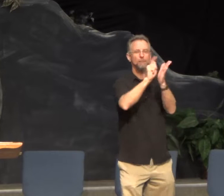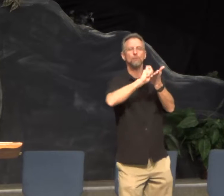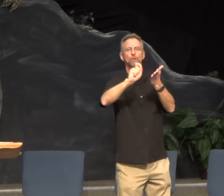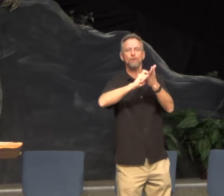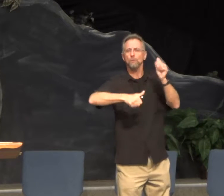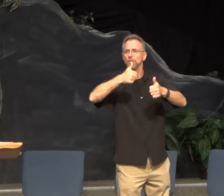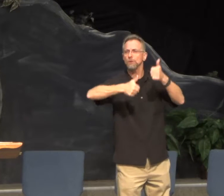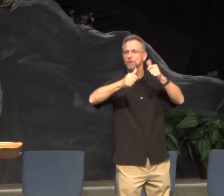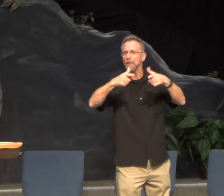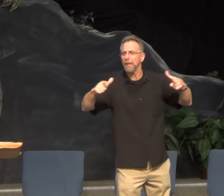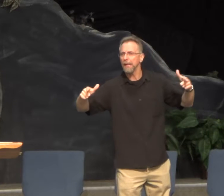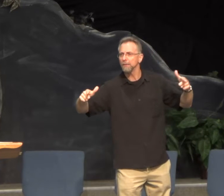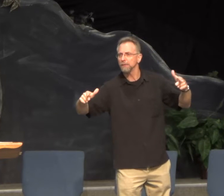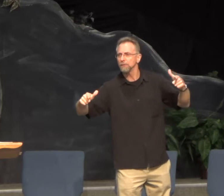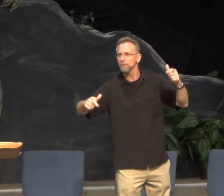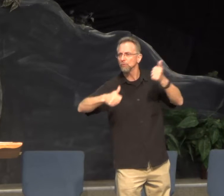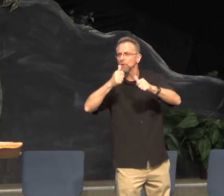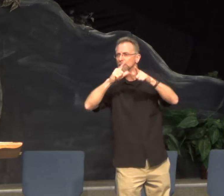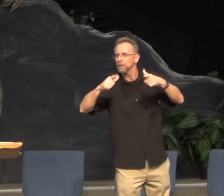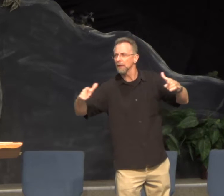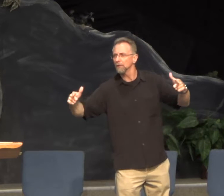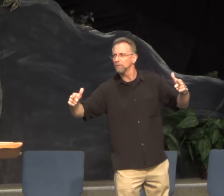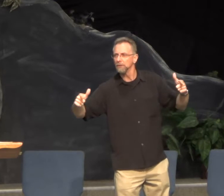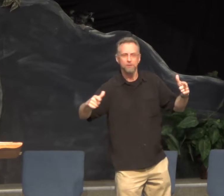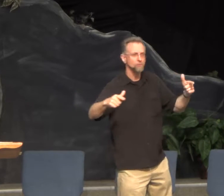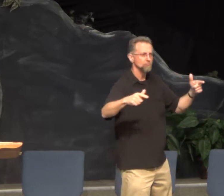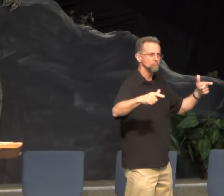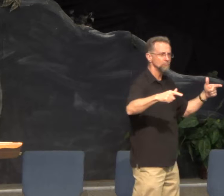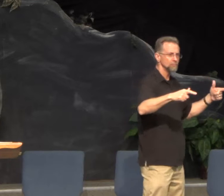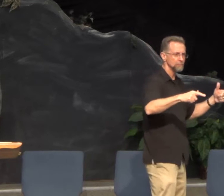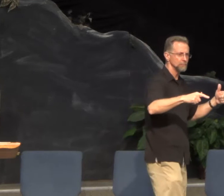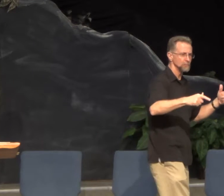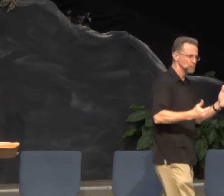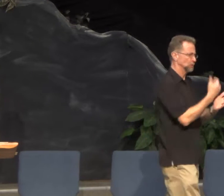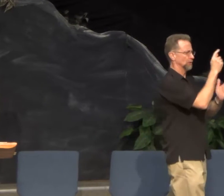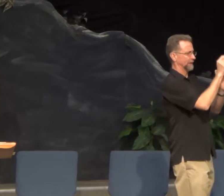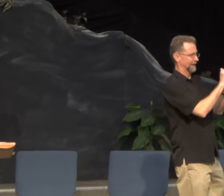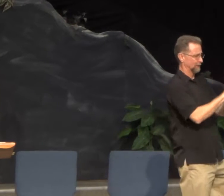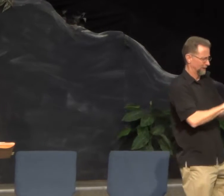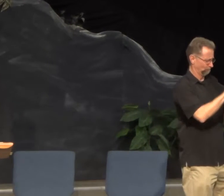now, in the Greek language, what language was used there?